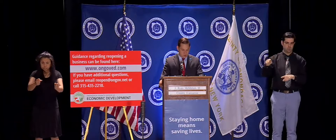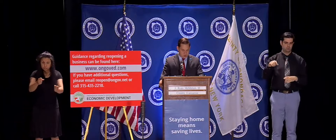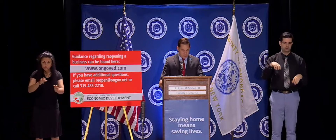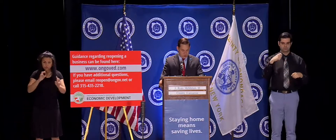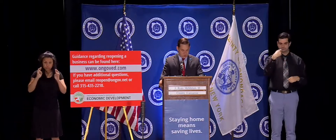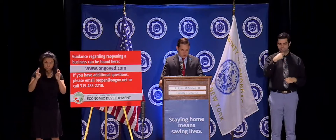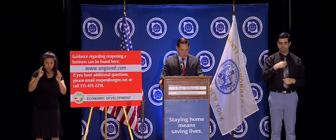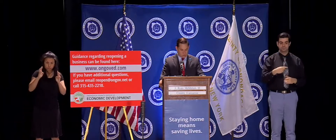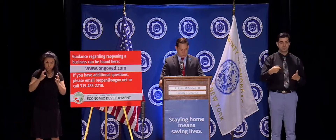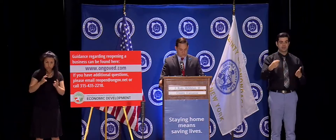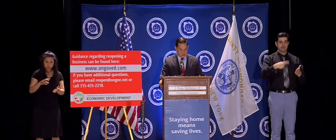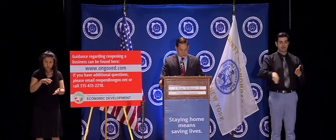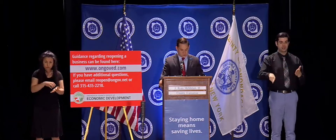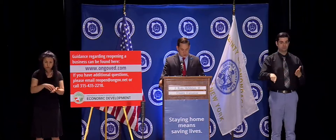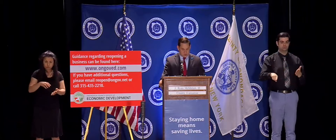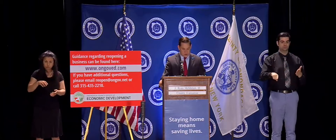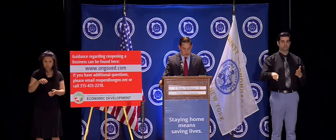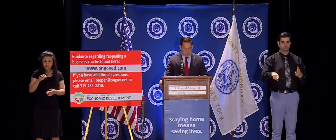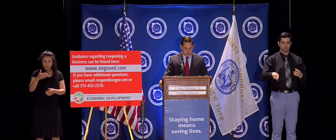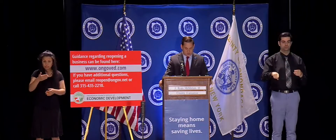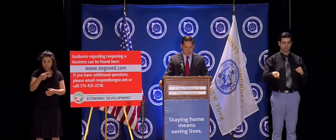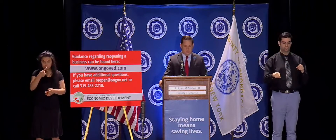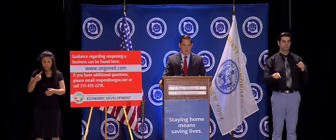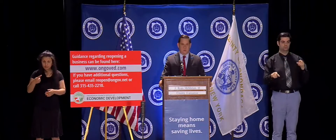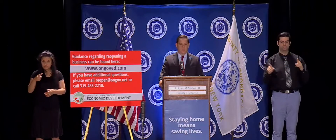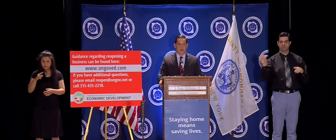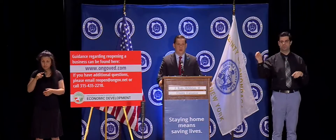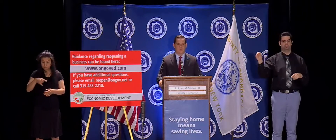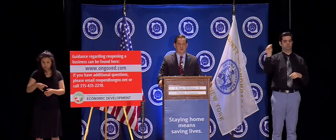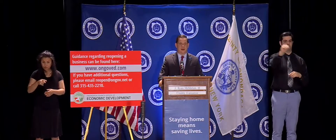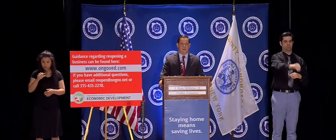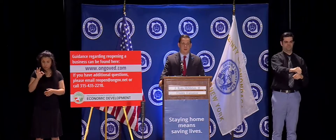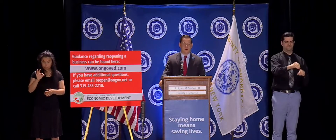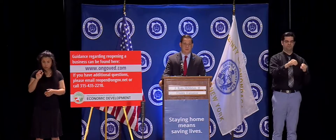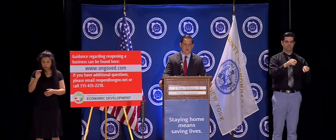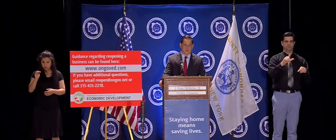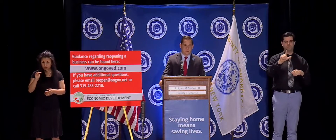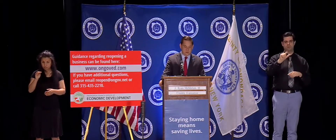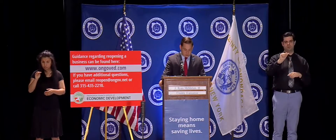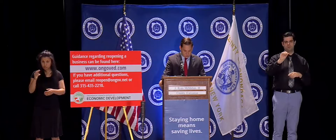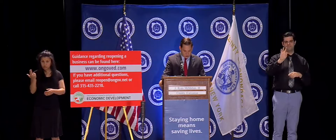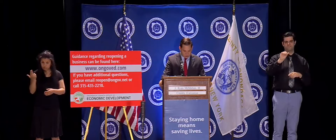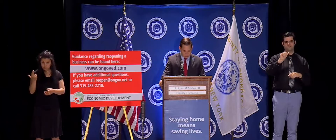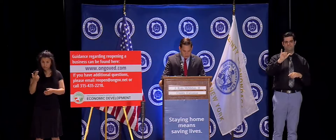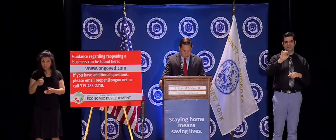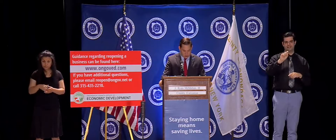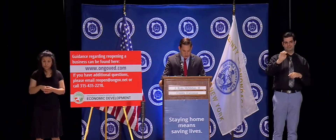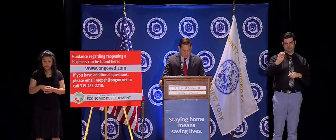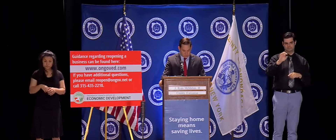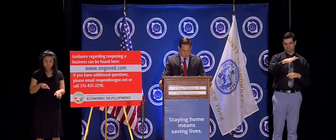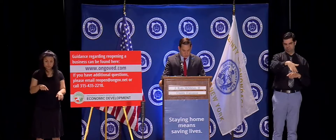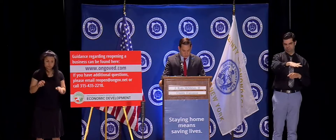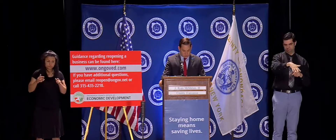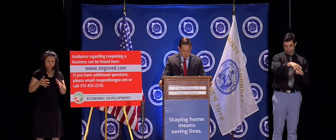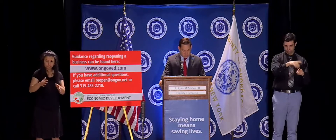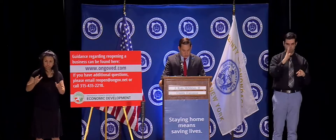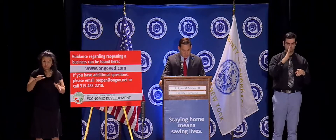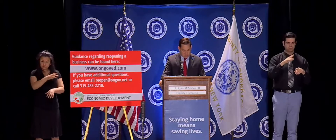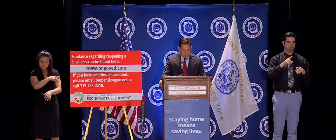minimum. We'll give more briefings as to if we will hit another town in the southern towns next week.